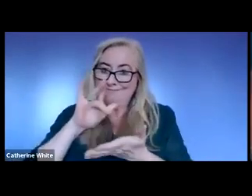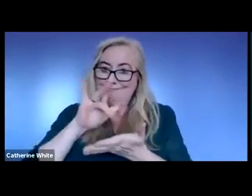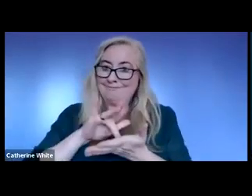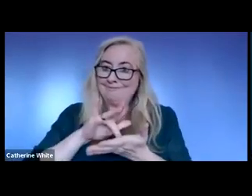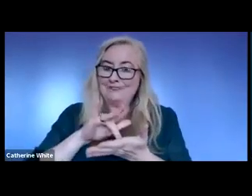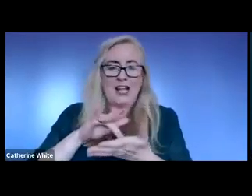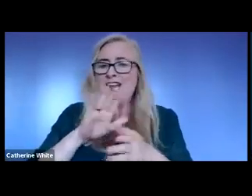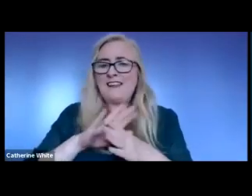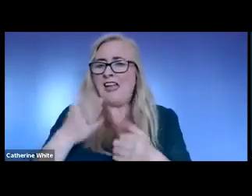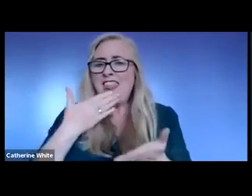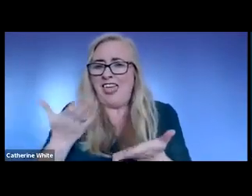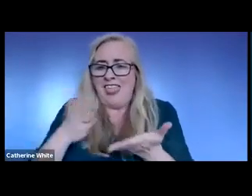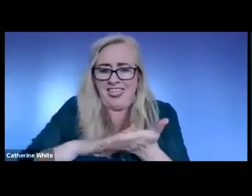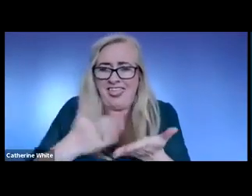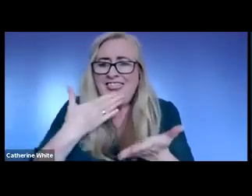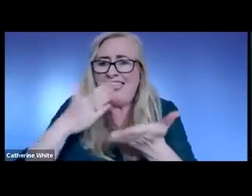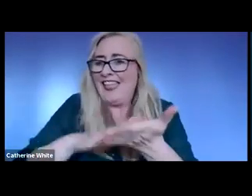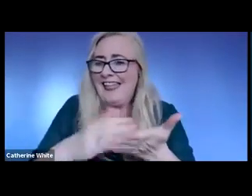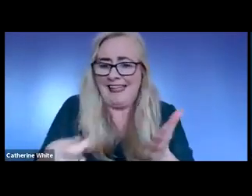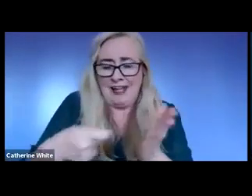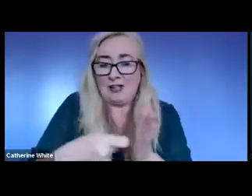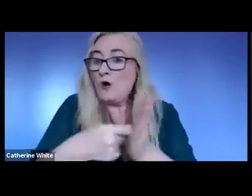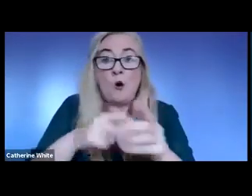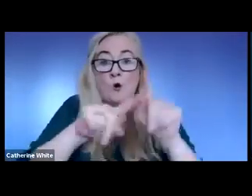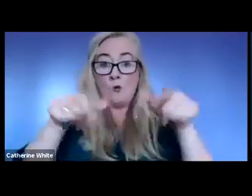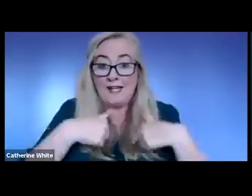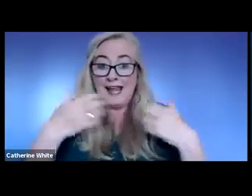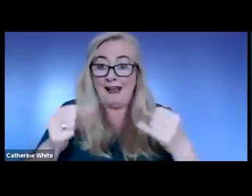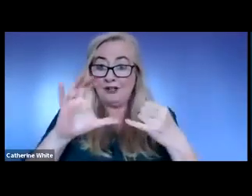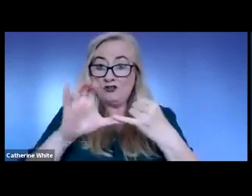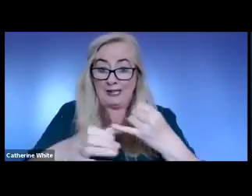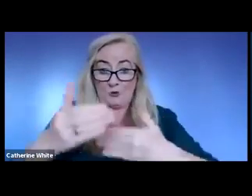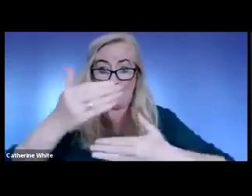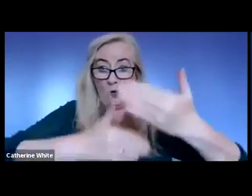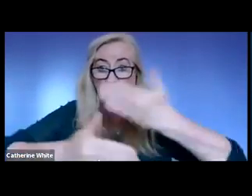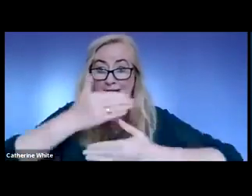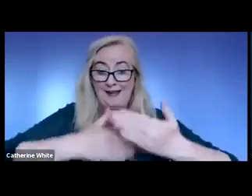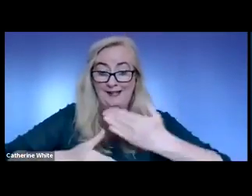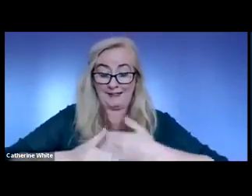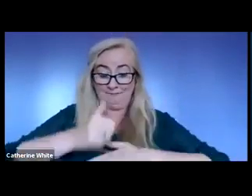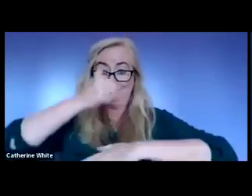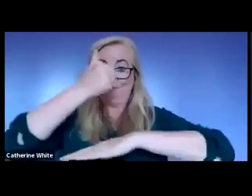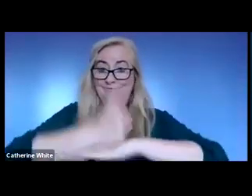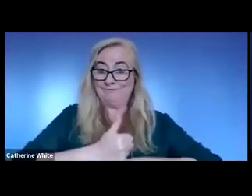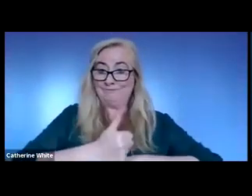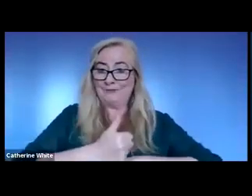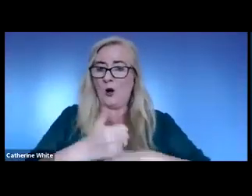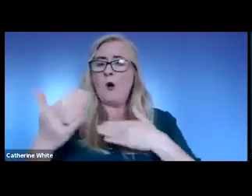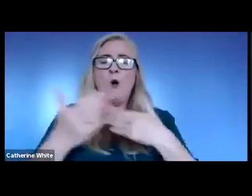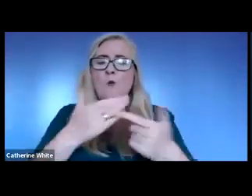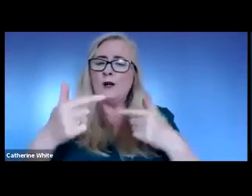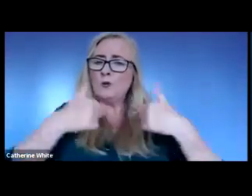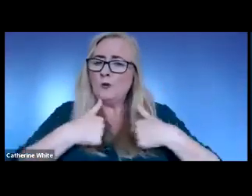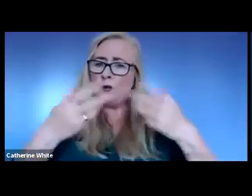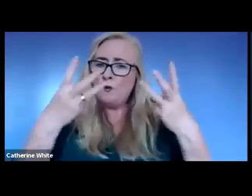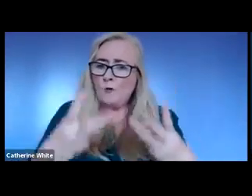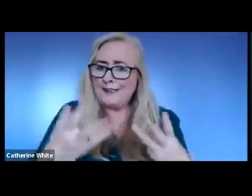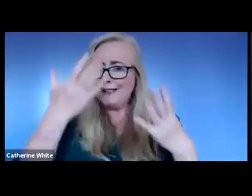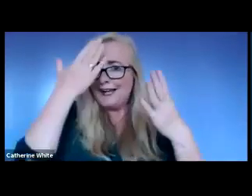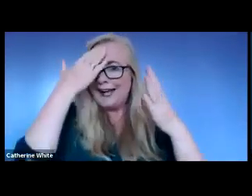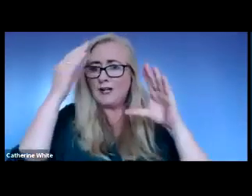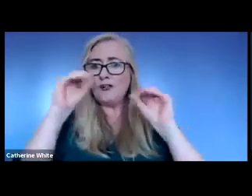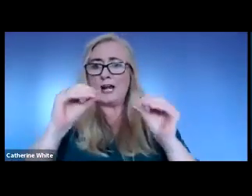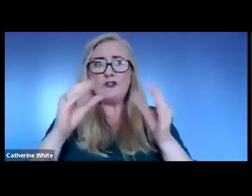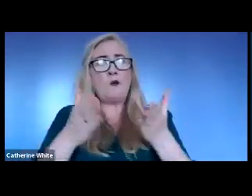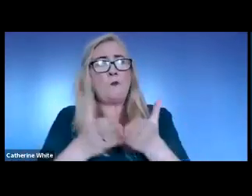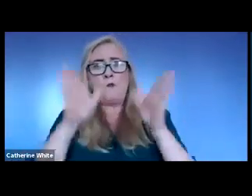stick something on at the edge. Now we have an opportunity to go back to the core and to re-articulate what it is we want education in its broadest sense